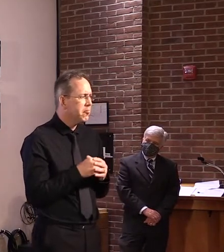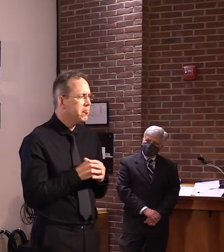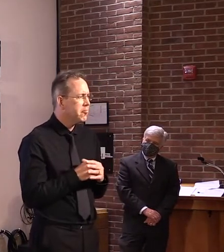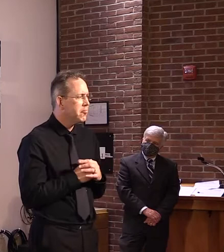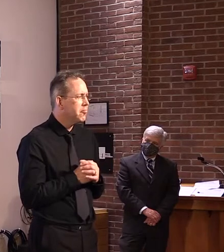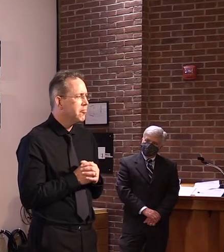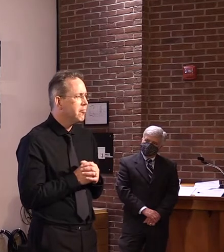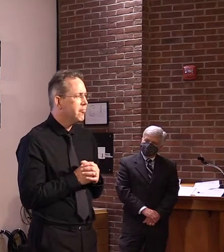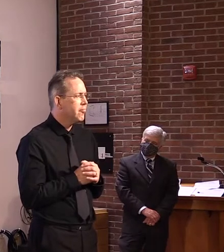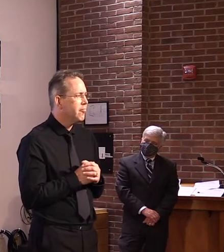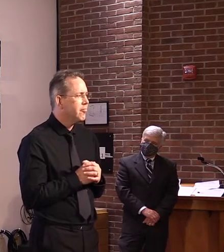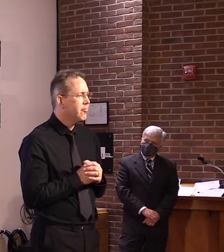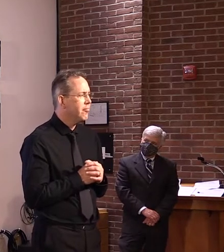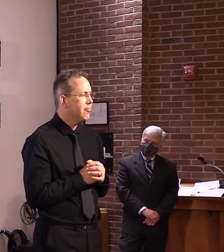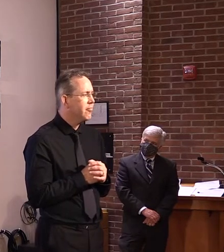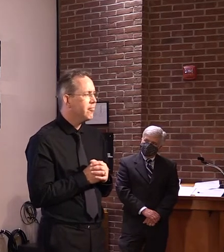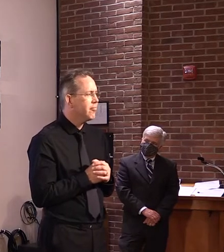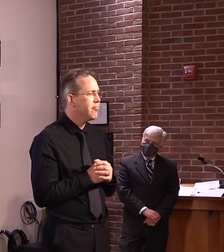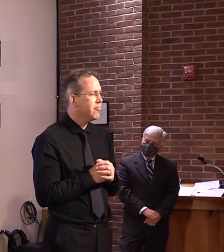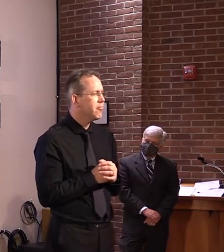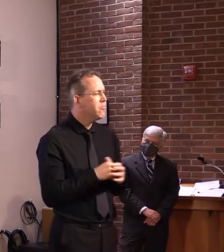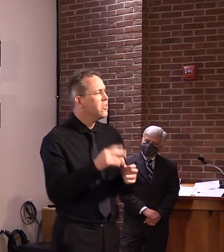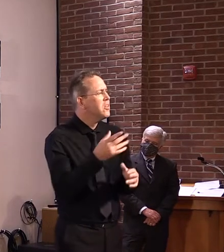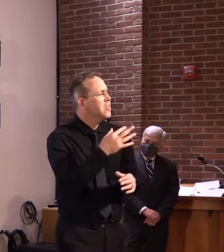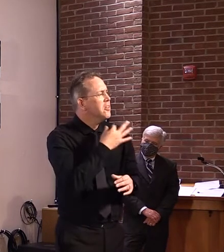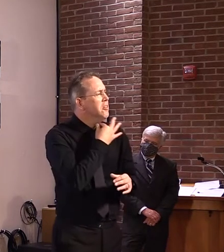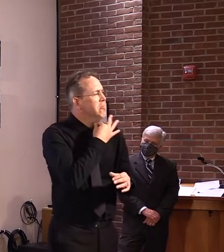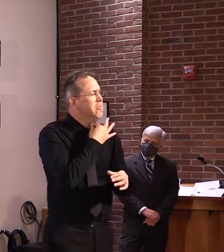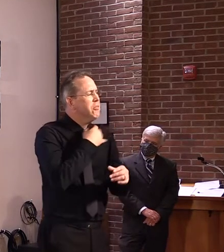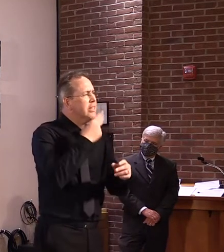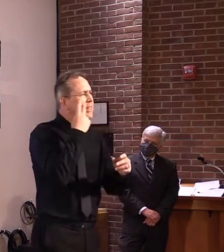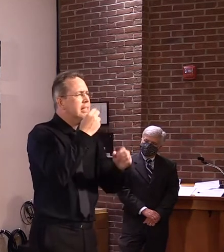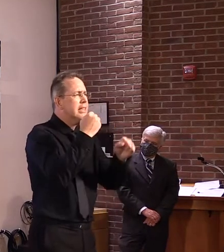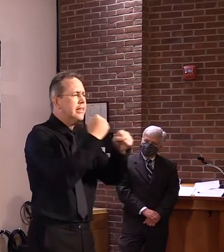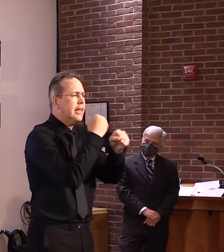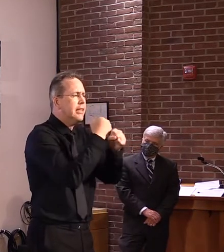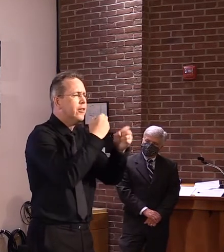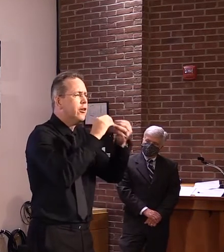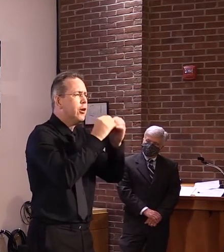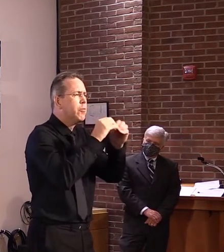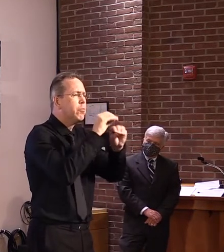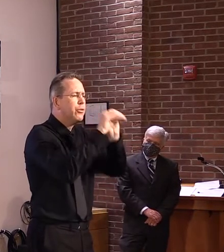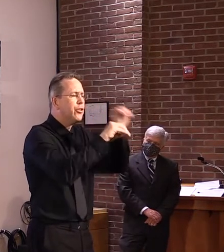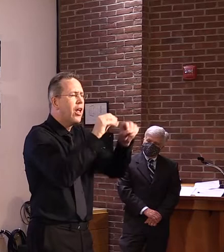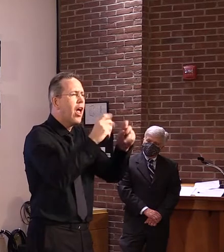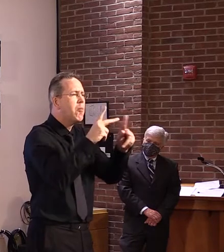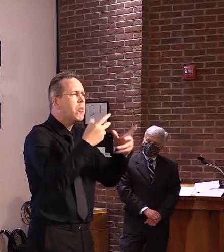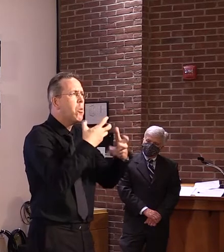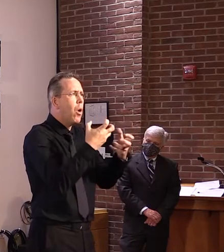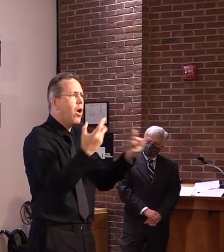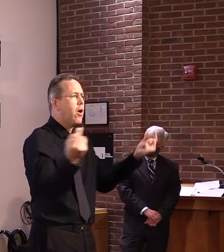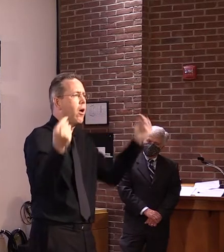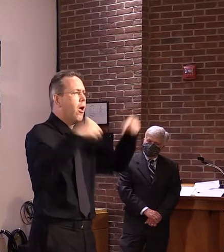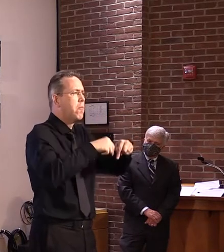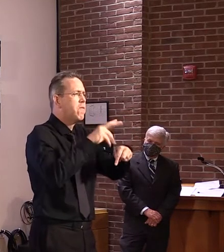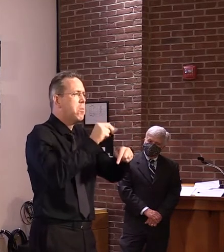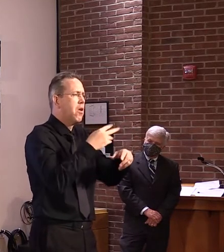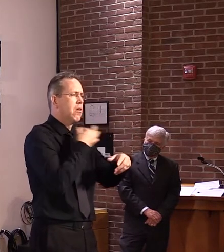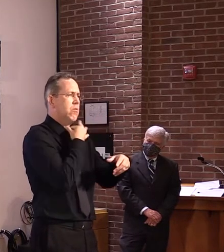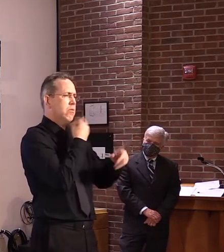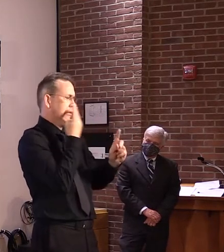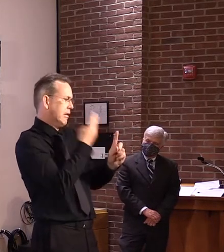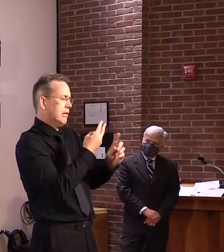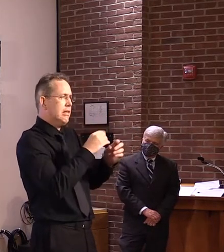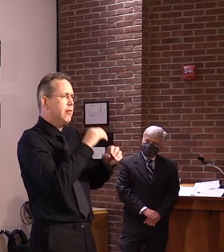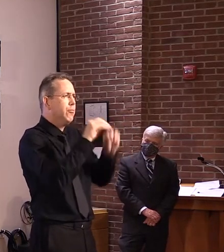come to Vermont, want to travel here, and are we doing anything to maybe advertise more broadly that, you know, we are open to business if you're coming from a